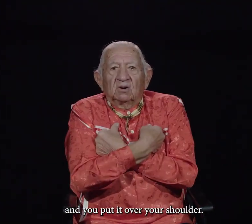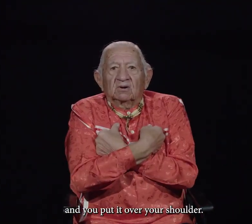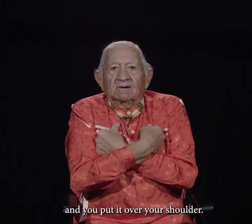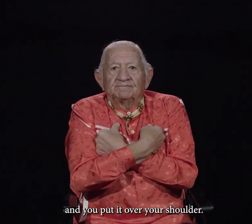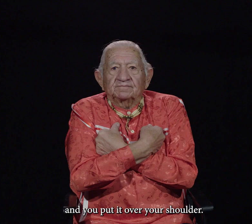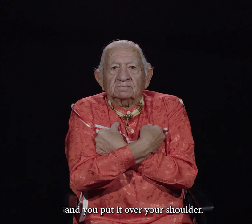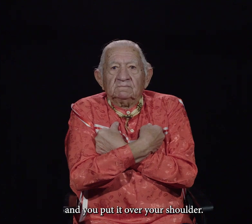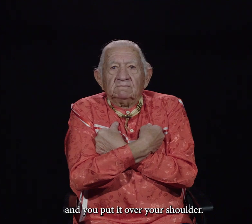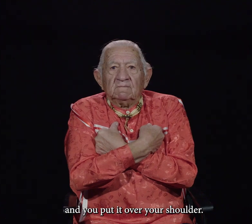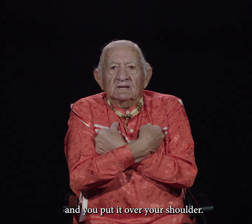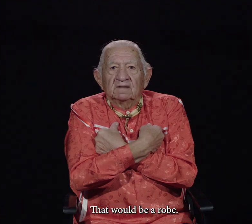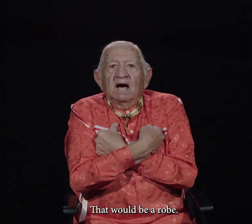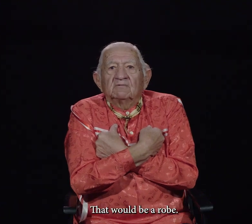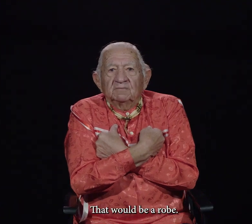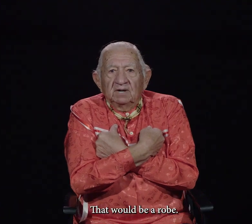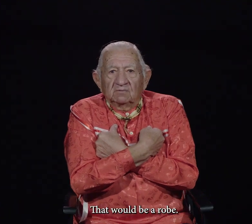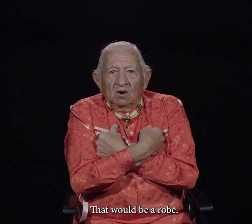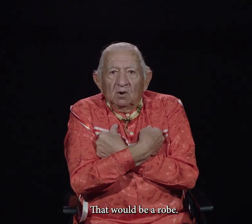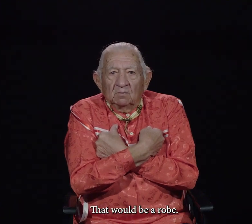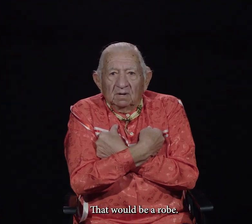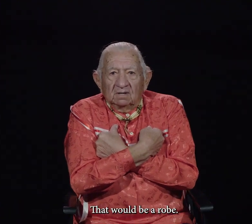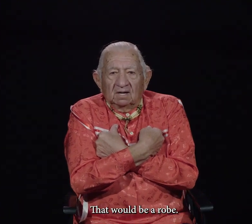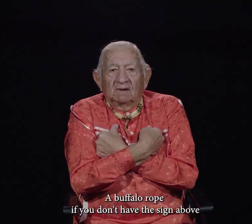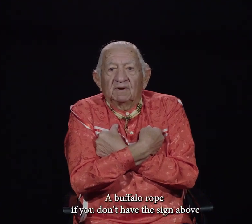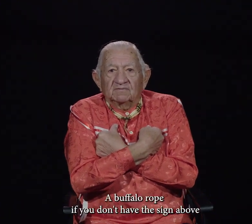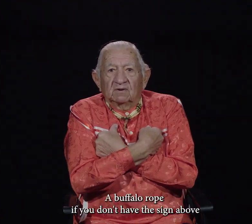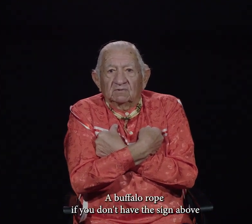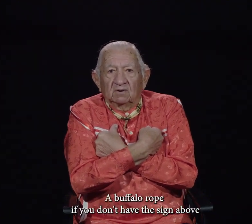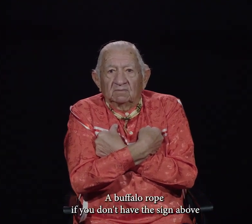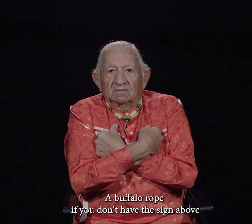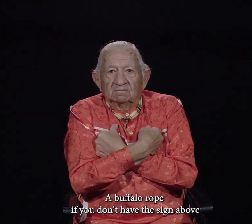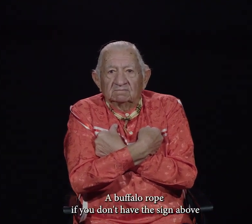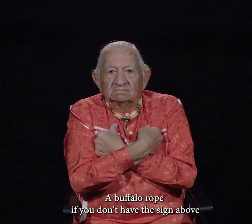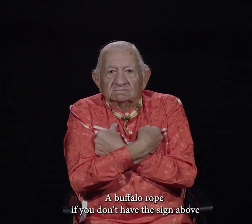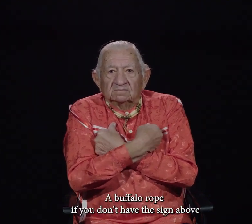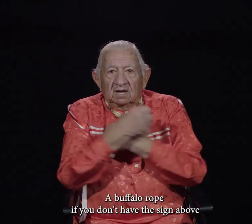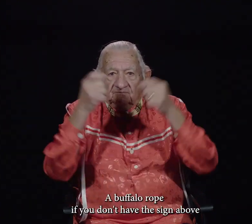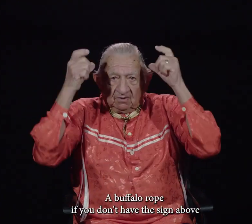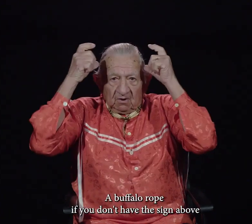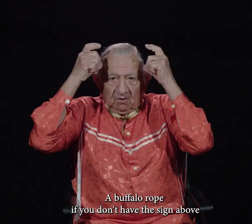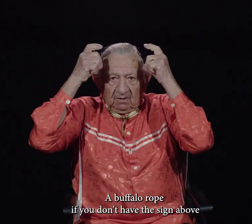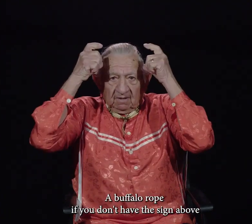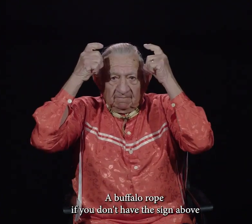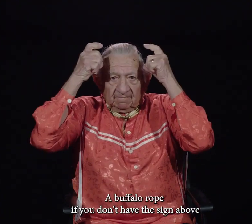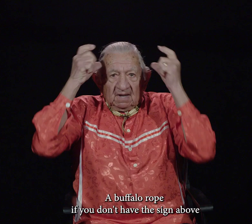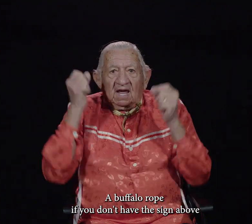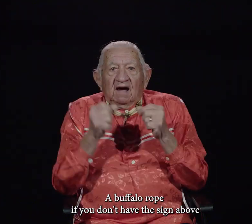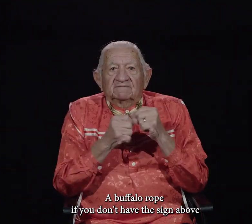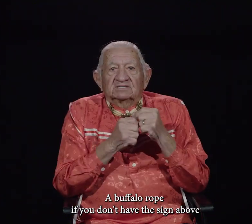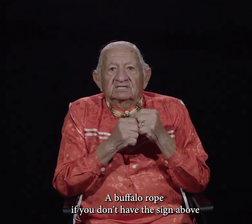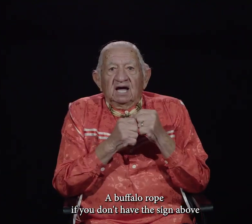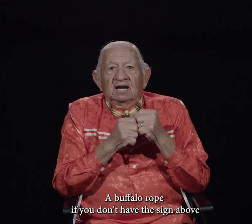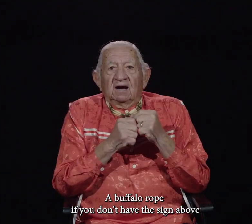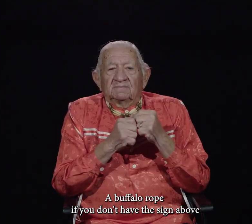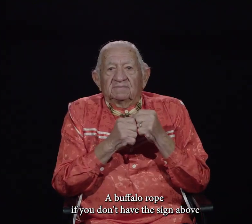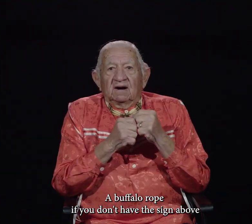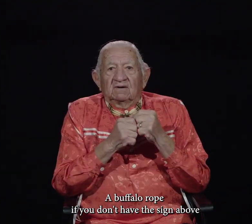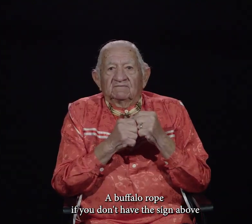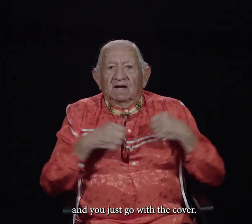shoulder, that would be a robe, a buffalo robe. If you don't have the sign above and